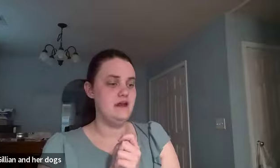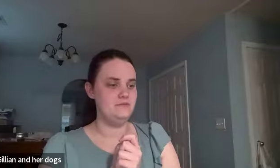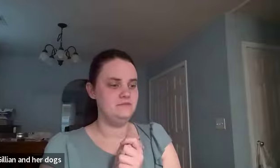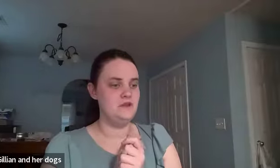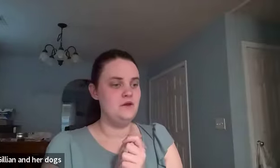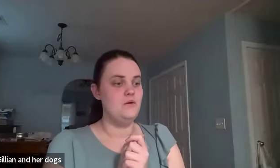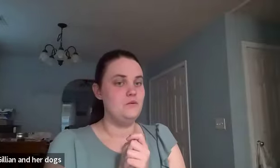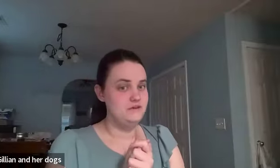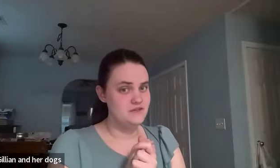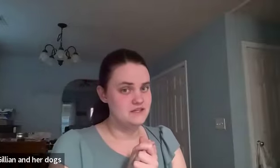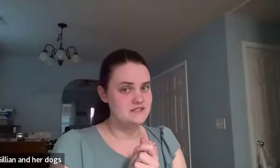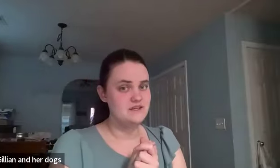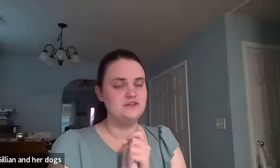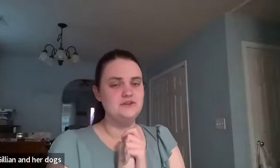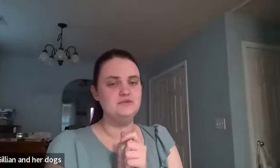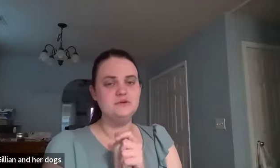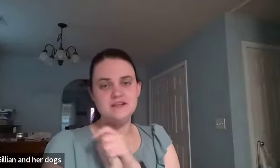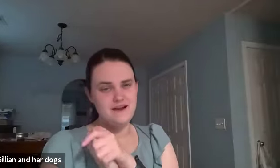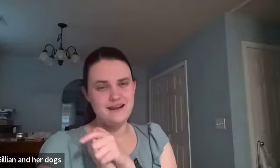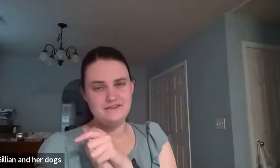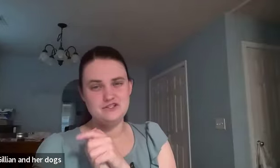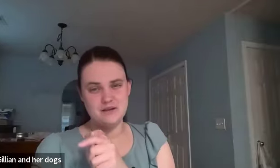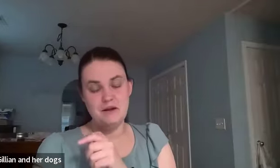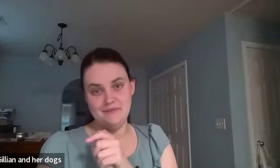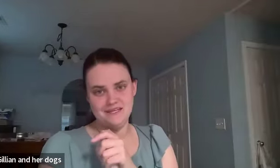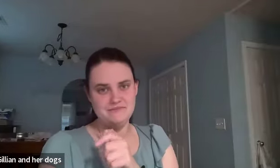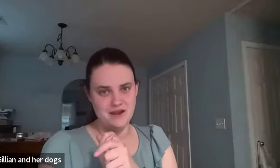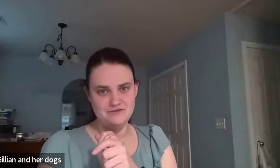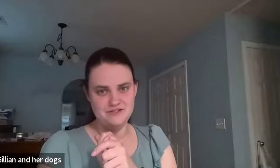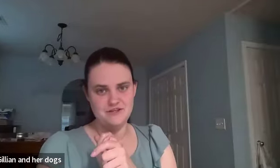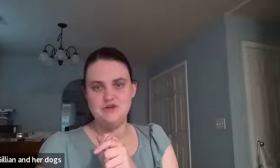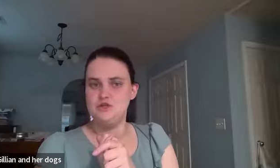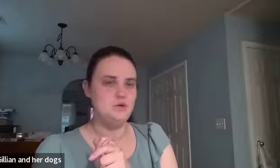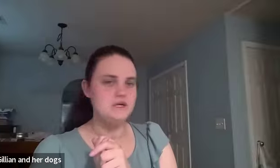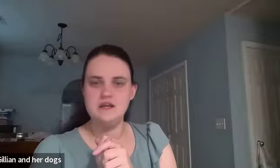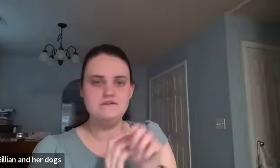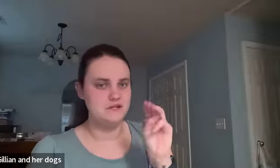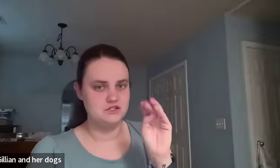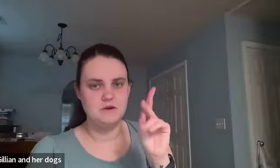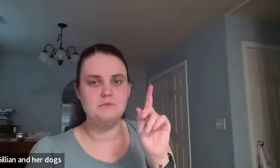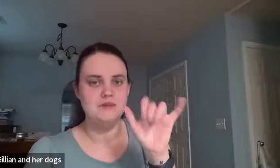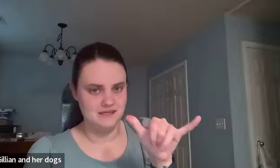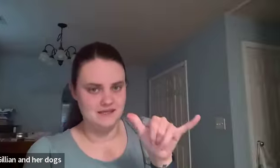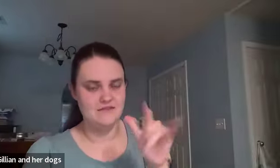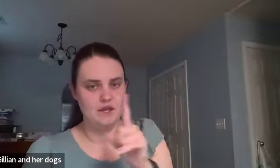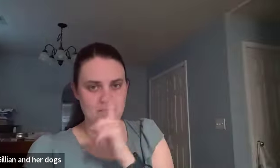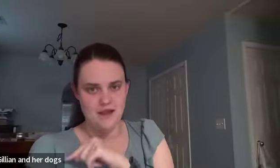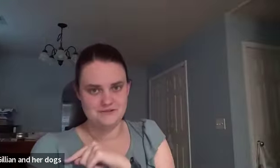Now, with this, you would not, if you're talking about Mickey Mouse, you would not fingerspell Mickey and then go